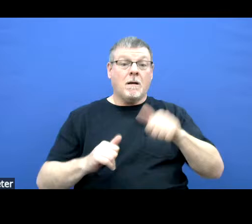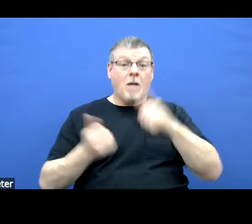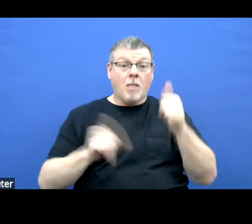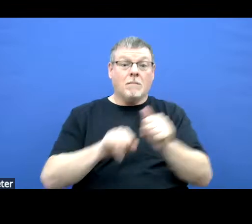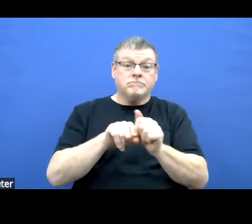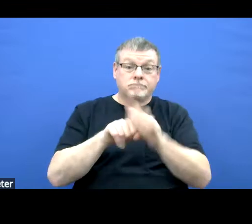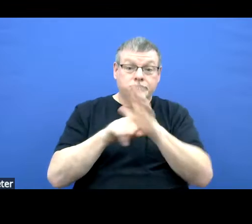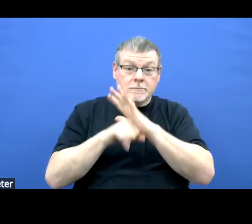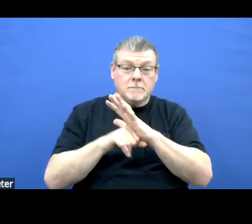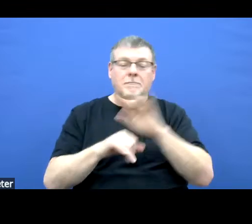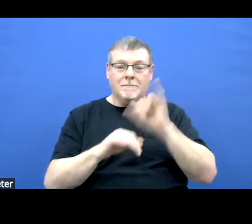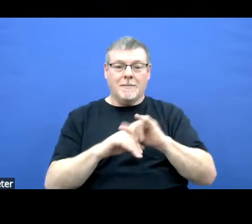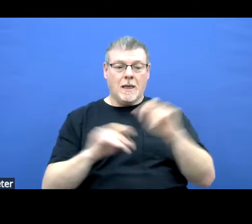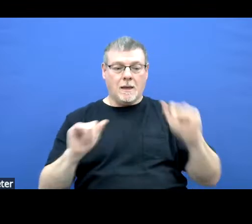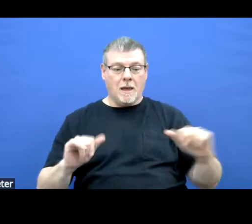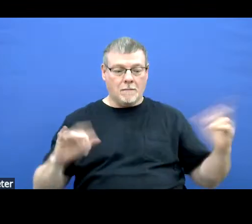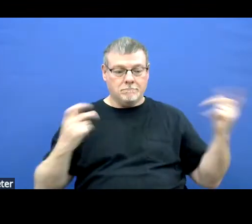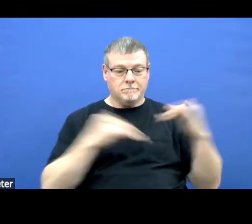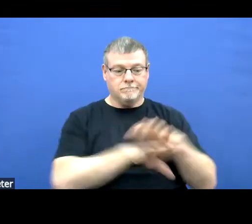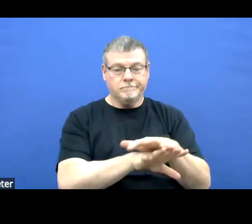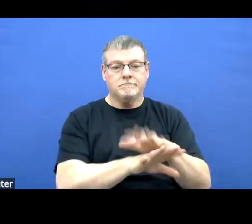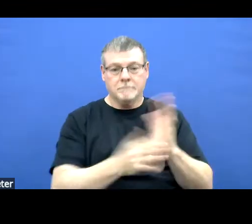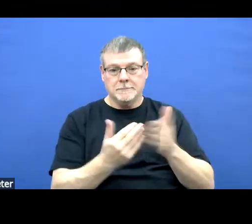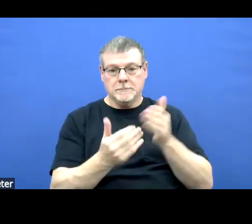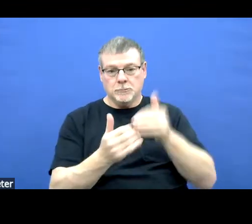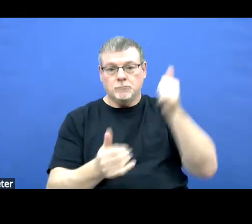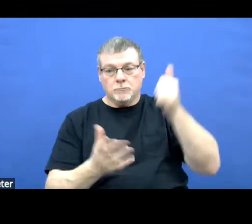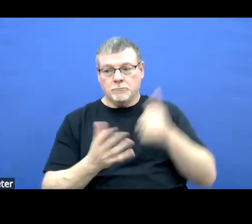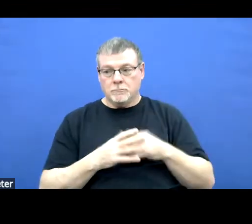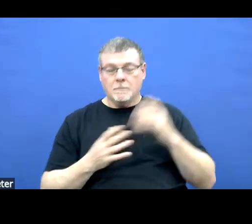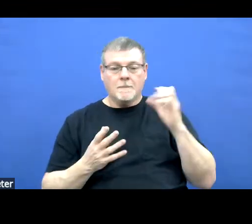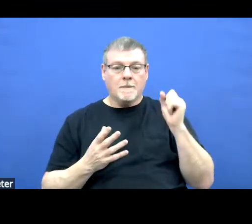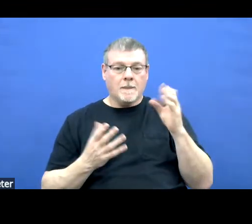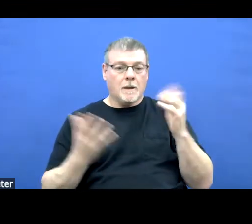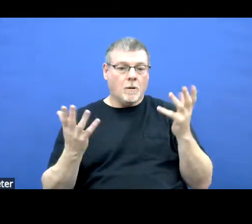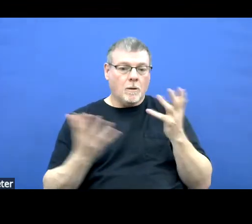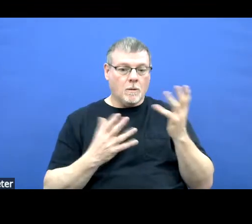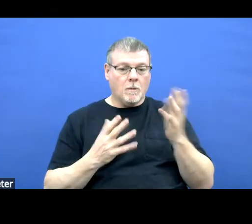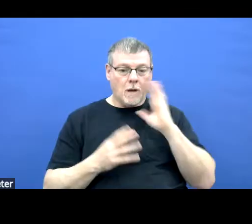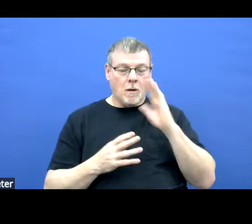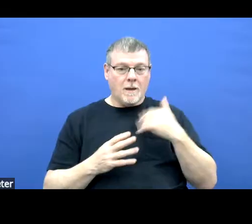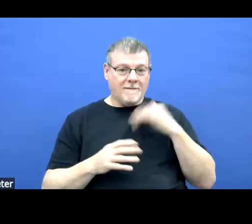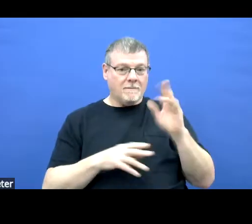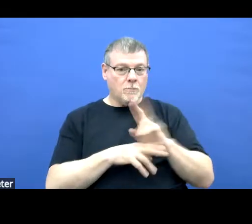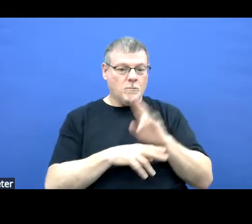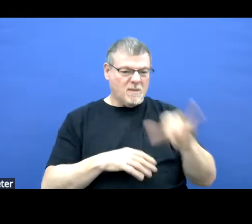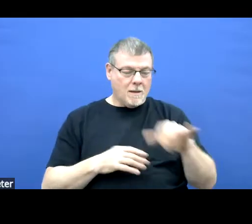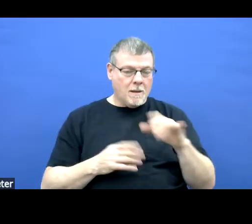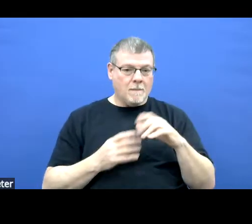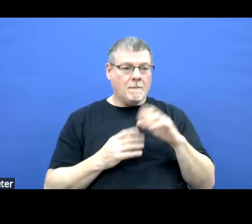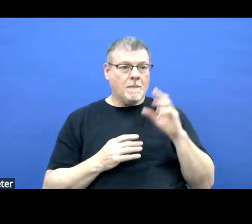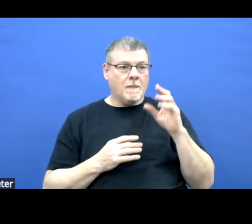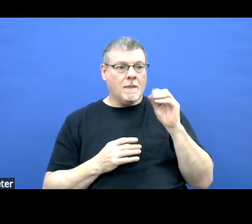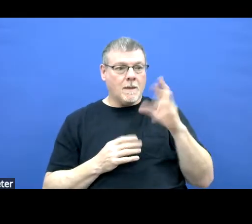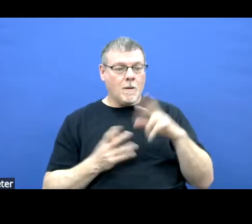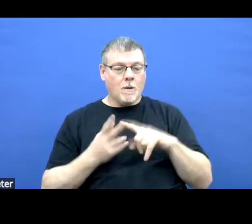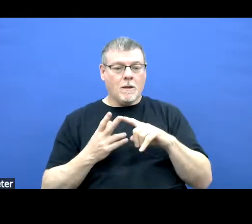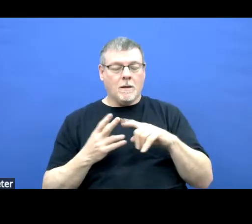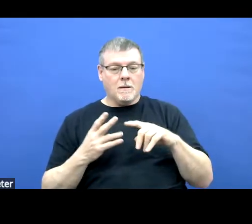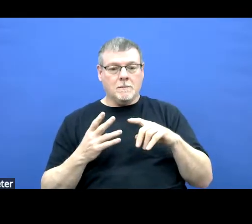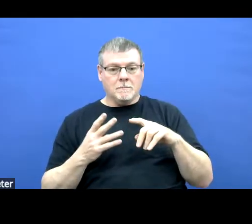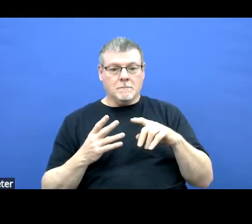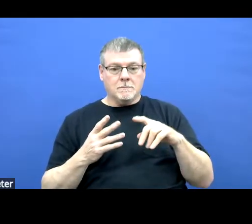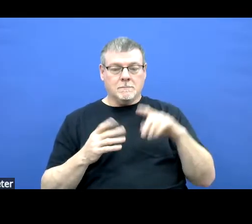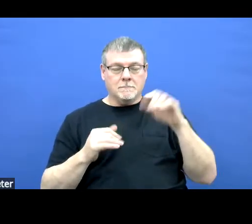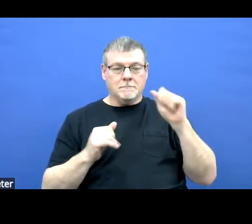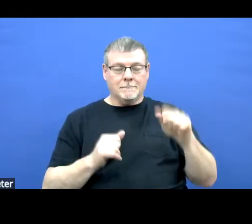point of distribution. So again, you could get the vaccines, or like if there was a hepatitis B outbreak